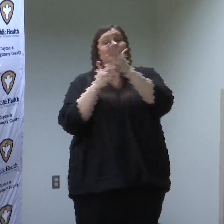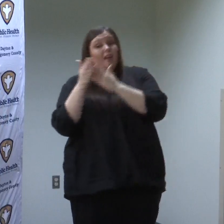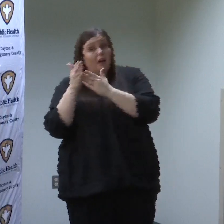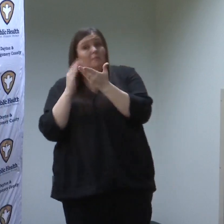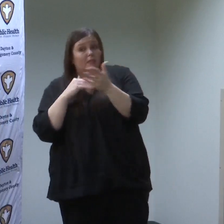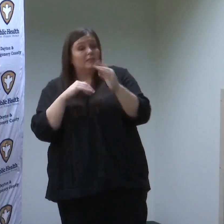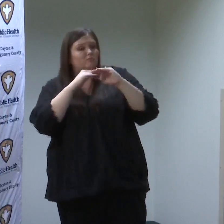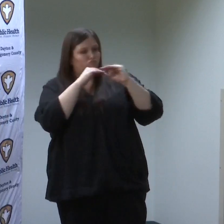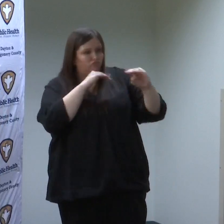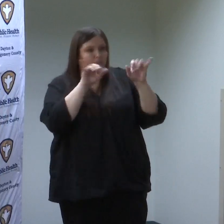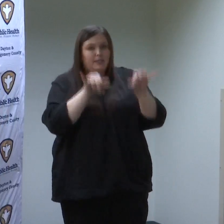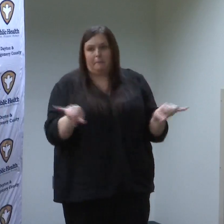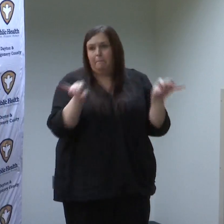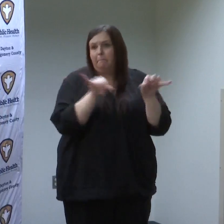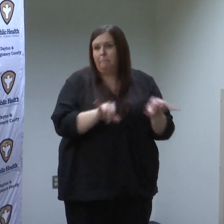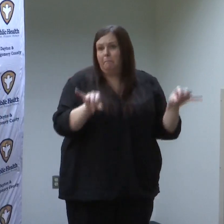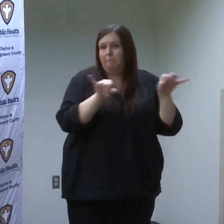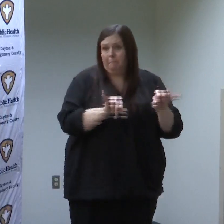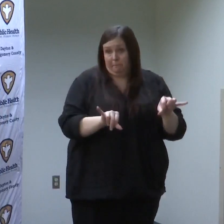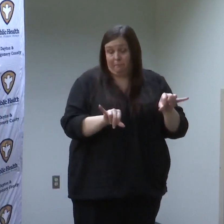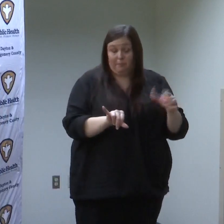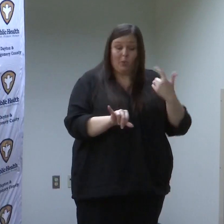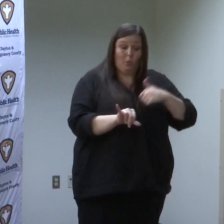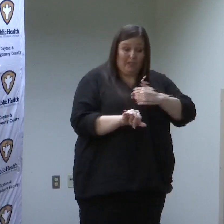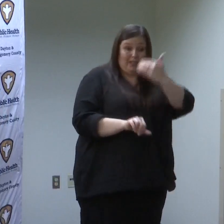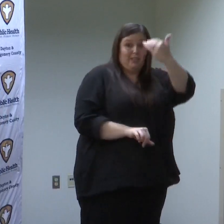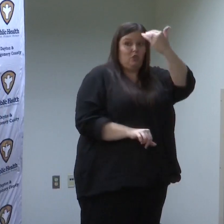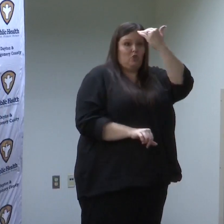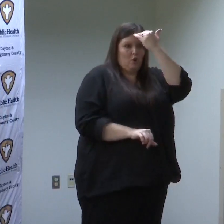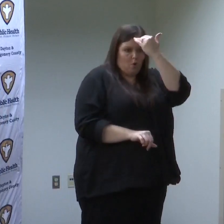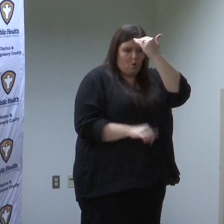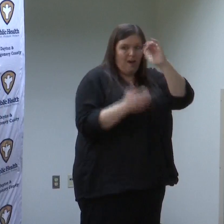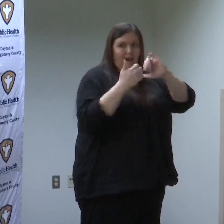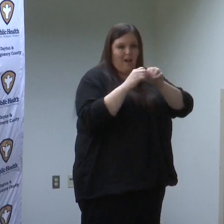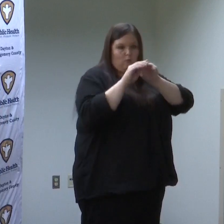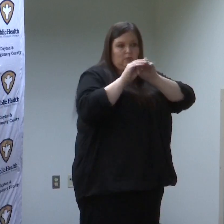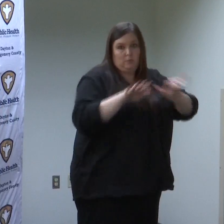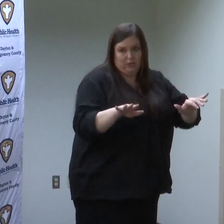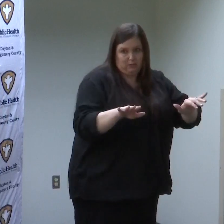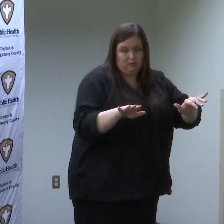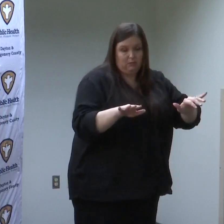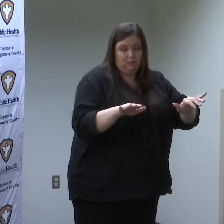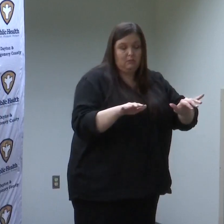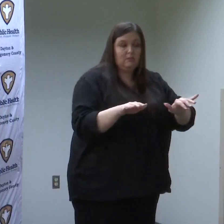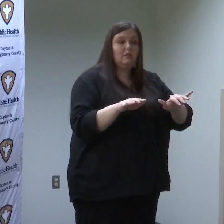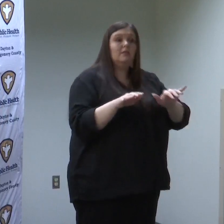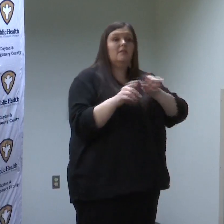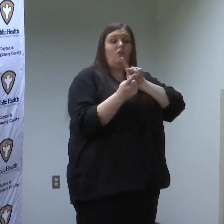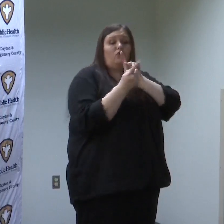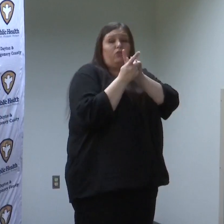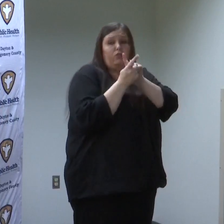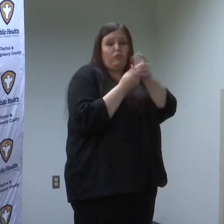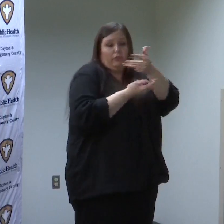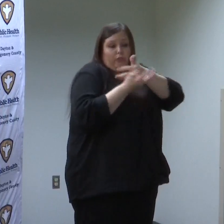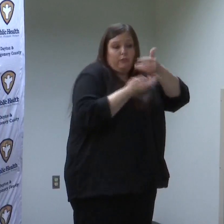us to focus on as a community. We know how the virus spreads. Close